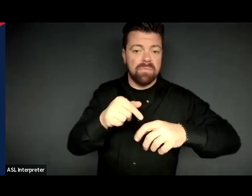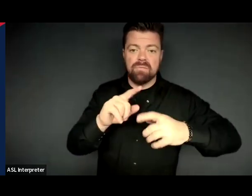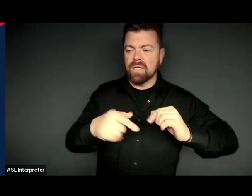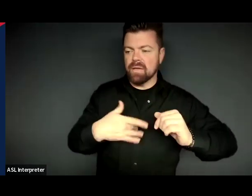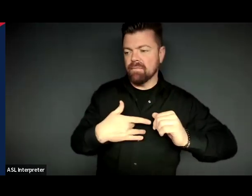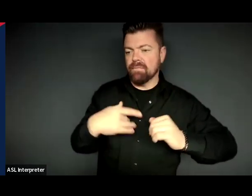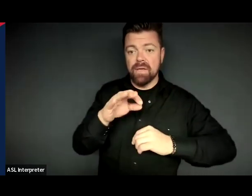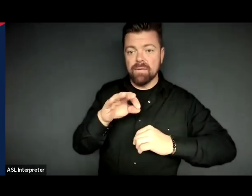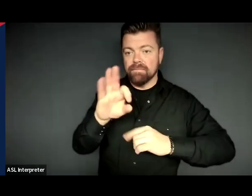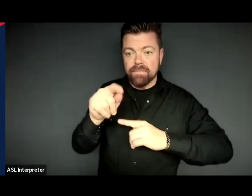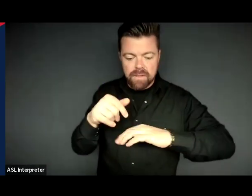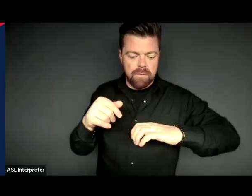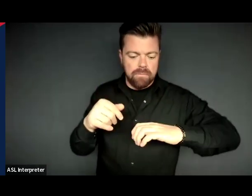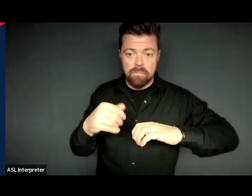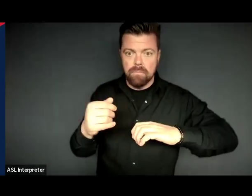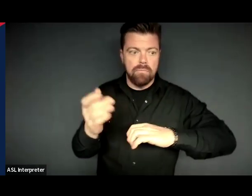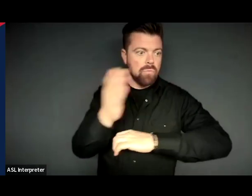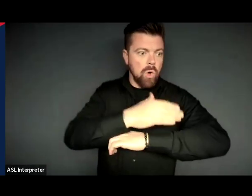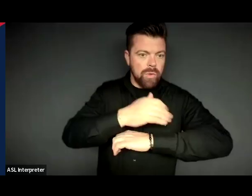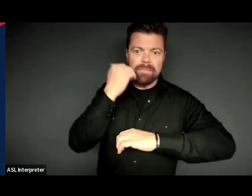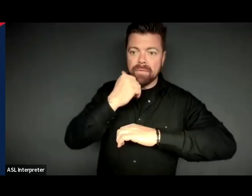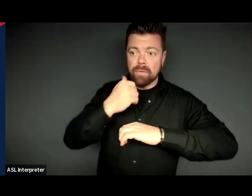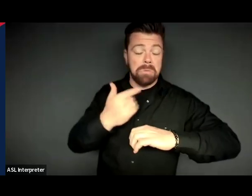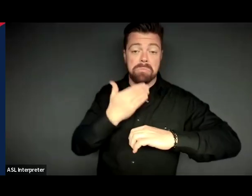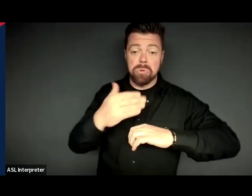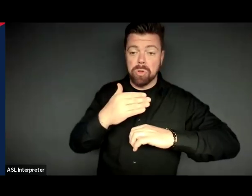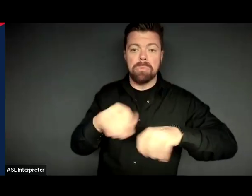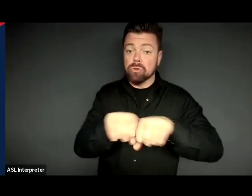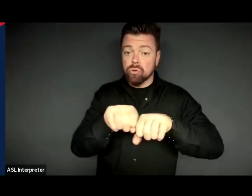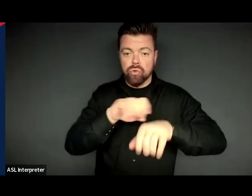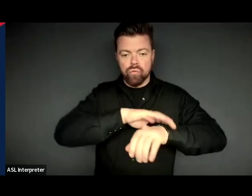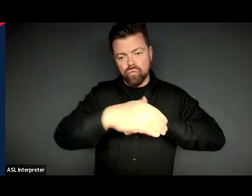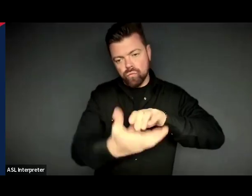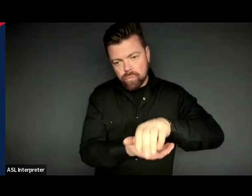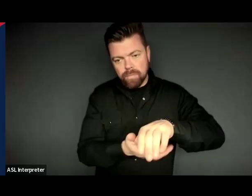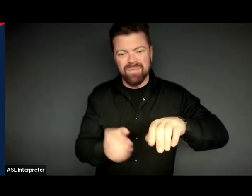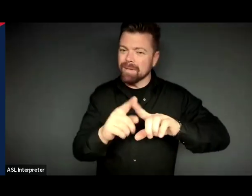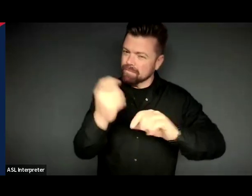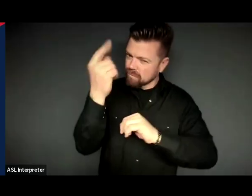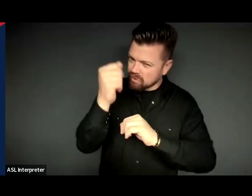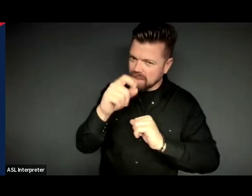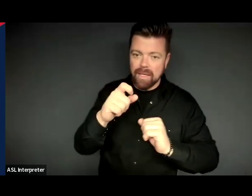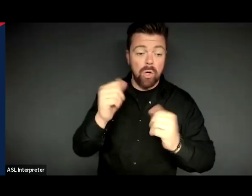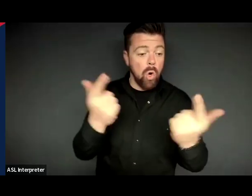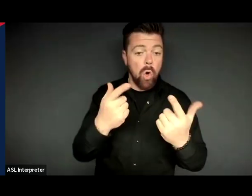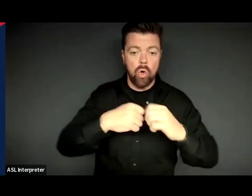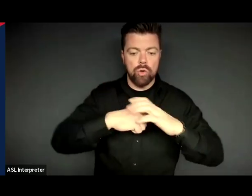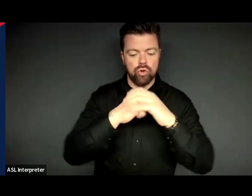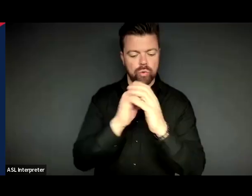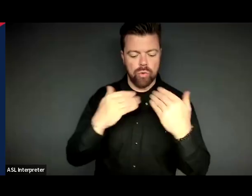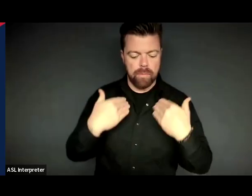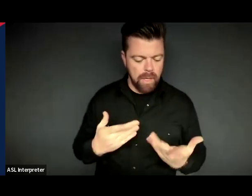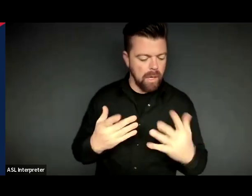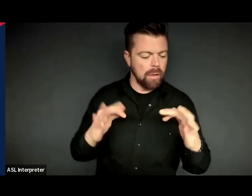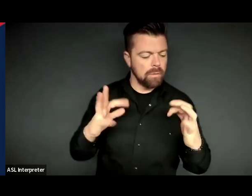shoes all day, every day, which is great because that keeps your foot in position. But you have to move all the joints in your body every